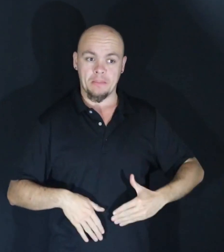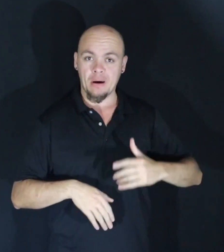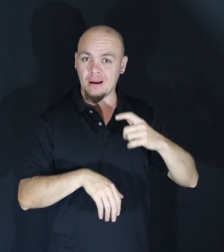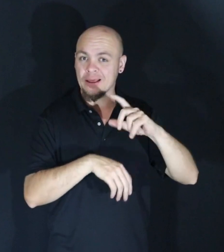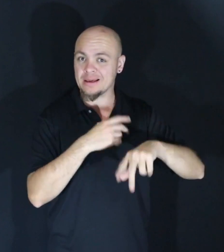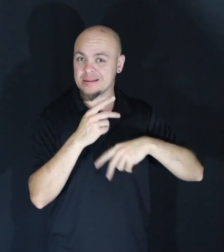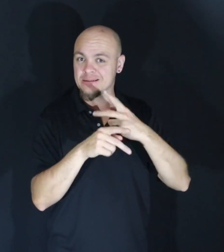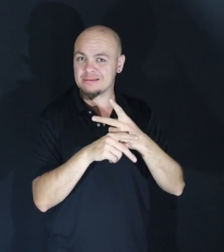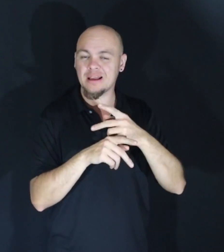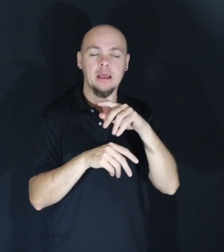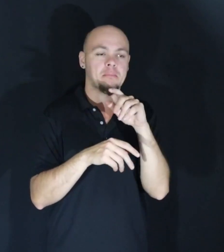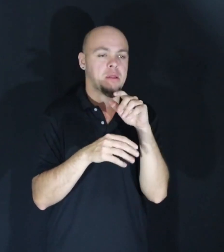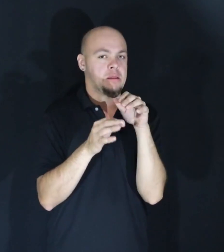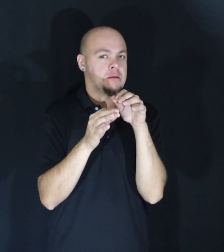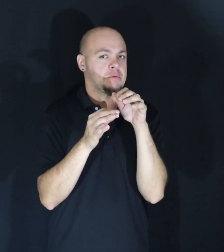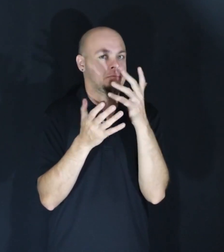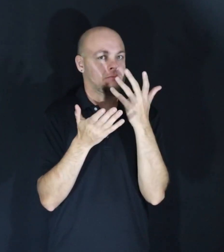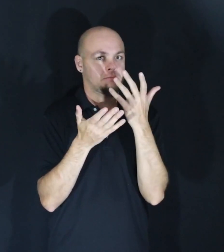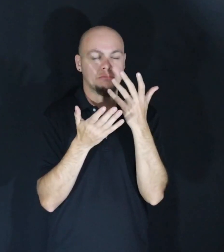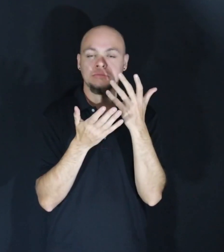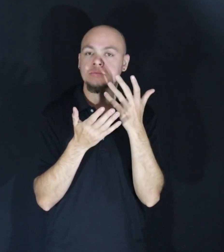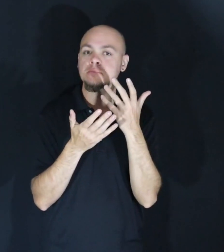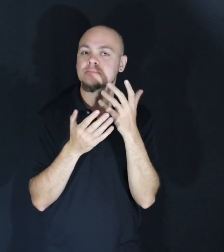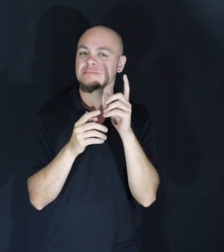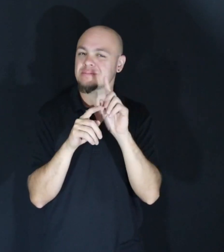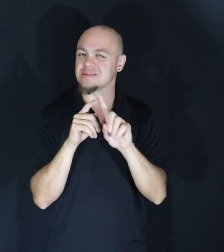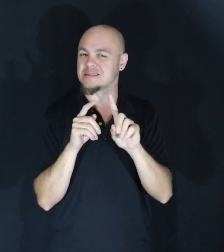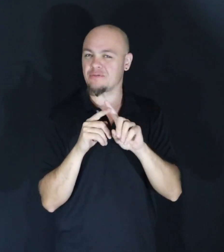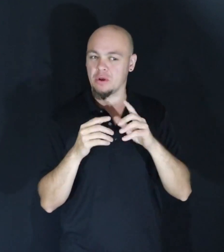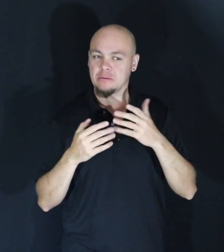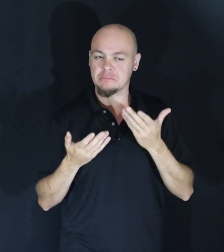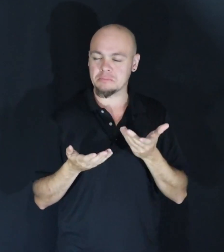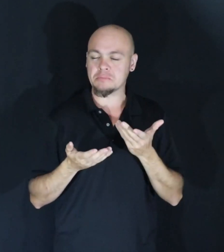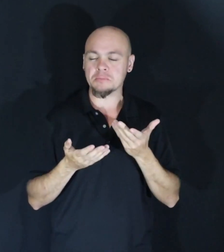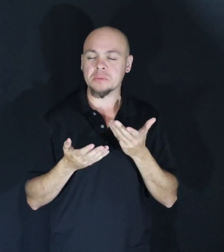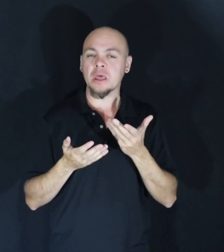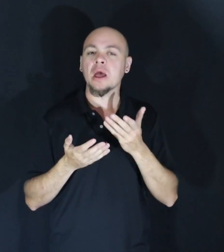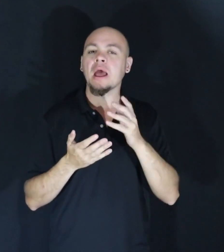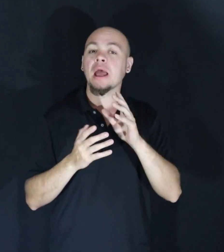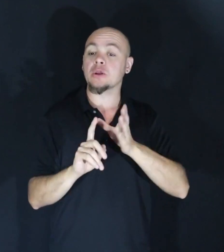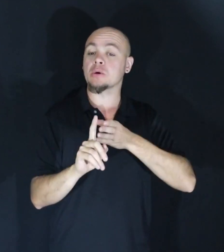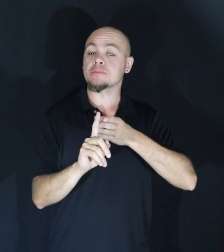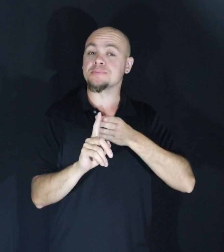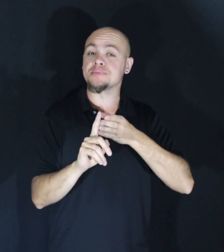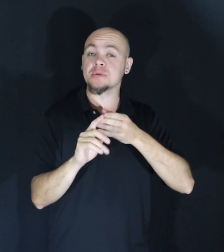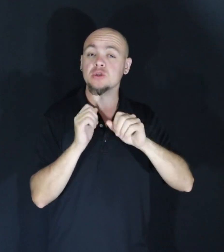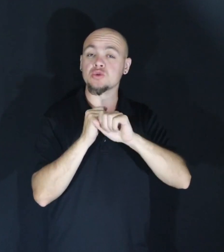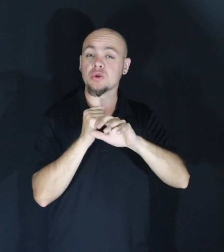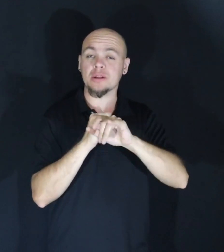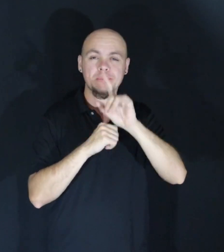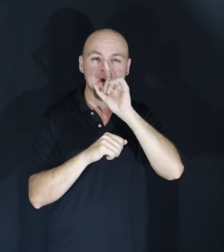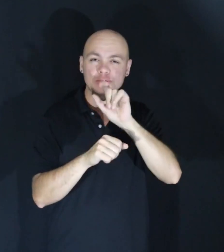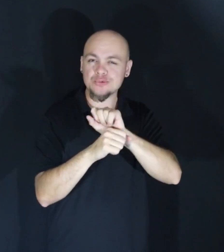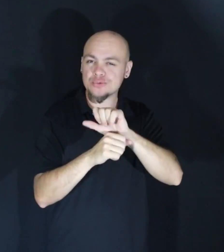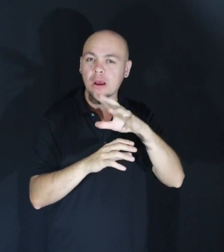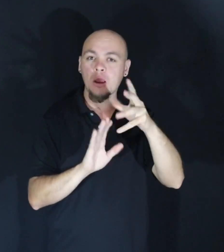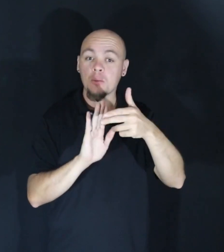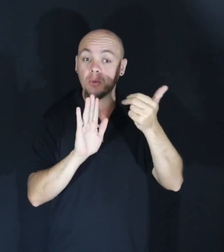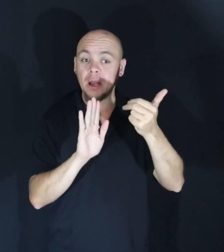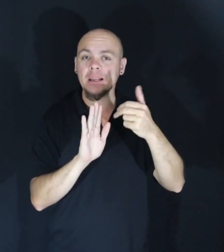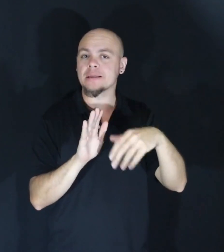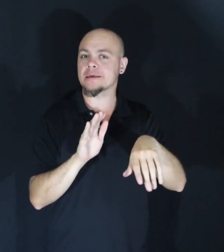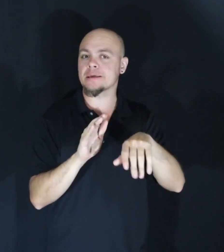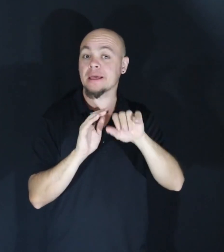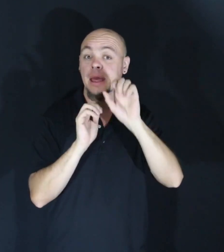for any health disparities or health inequities. And for your go-to-market strategy, ensuring branding, images,